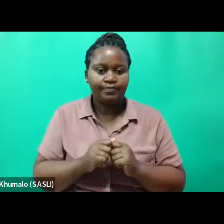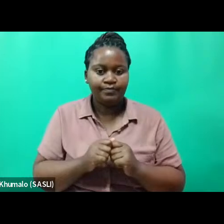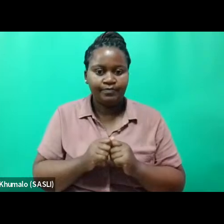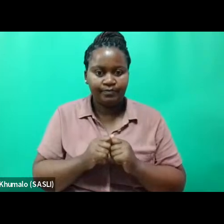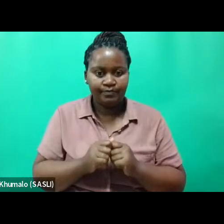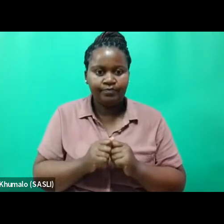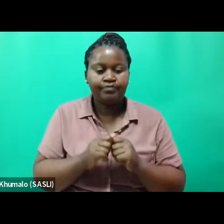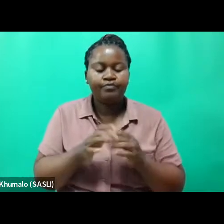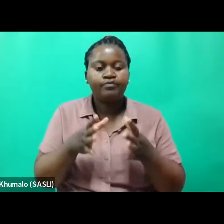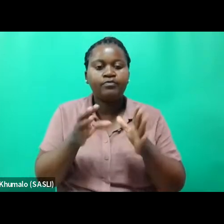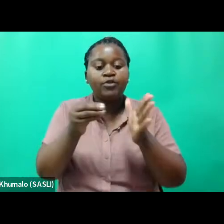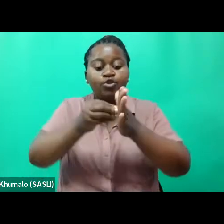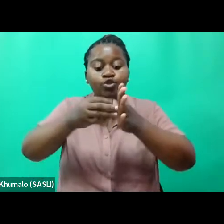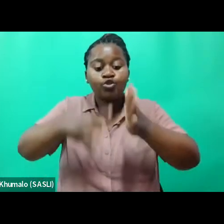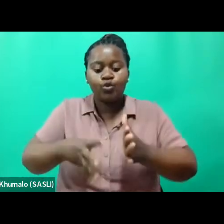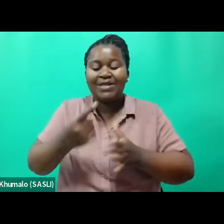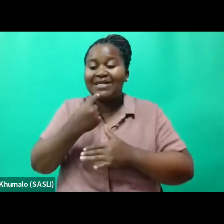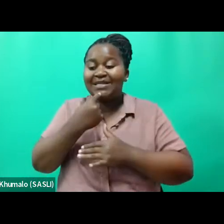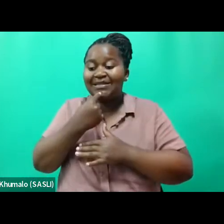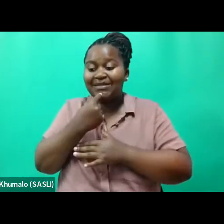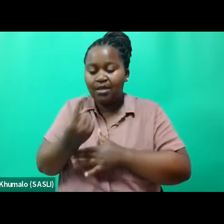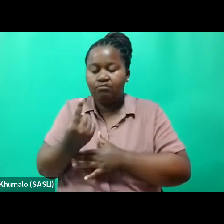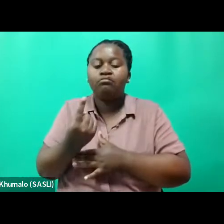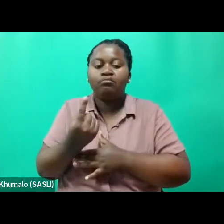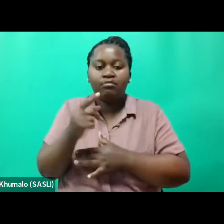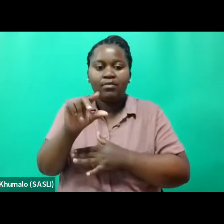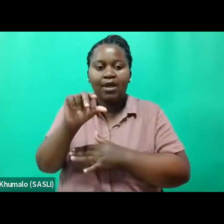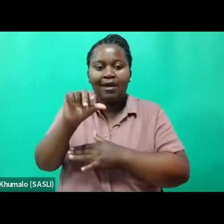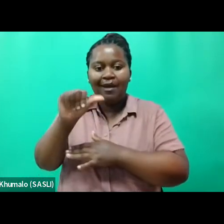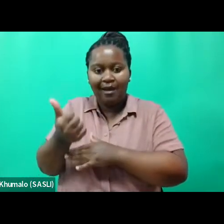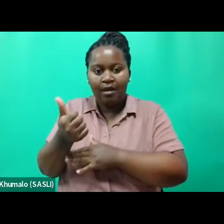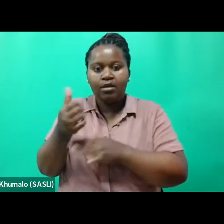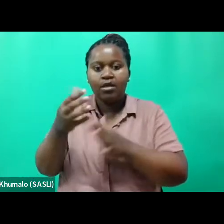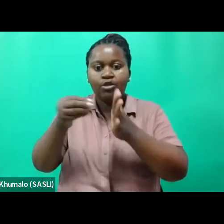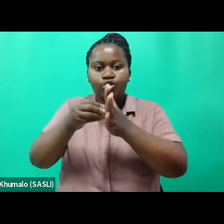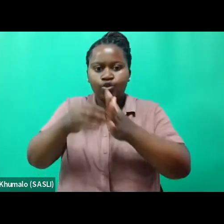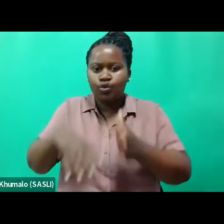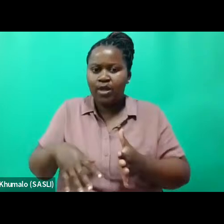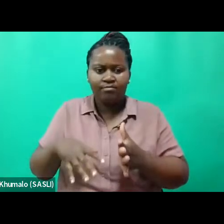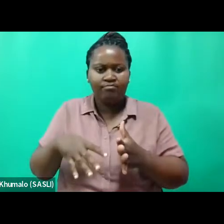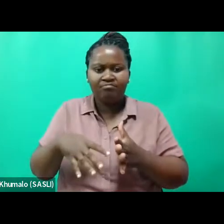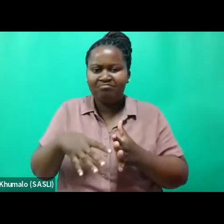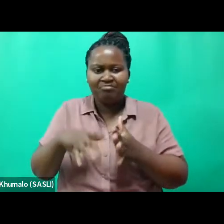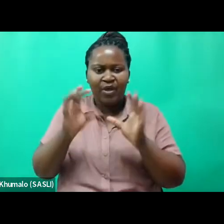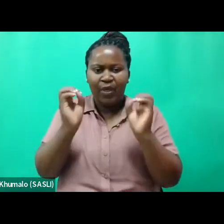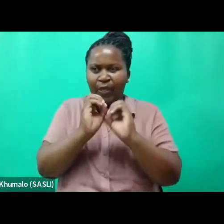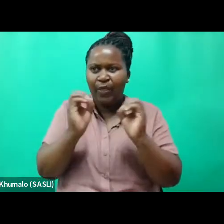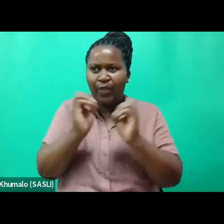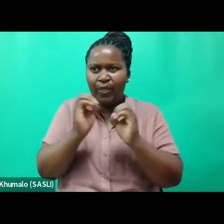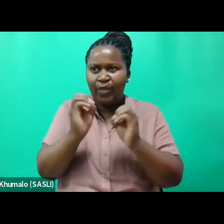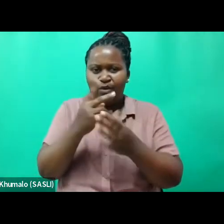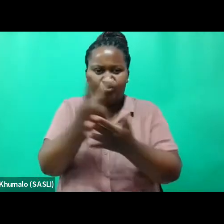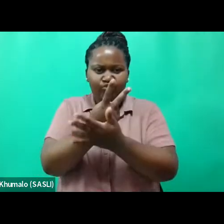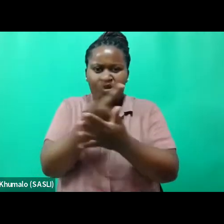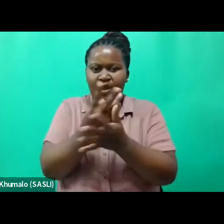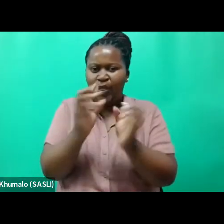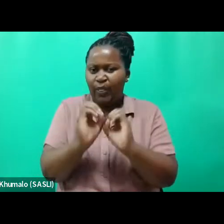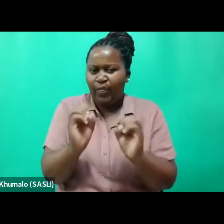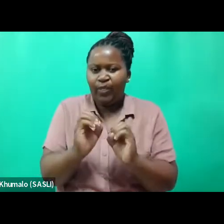students indicated that other students are not familiar with them. Like they do not know